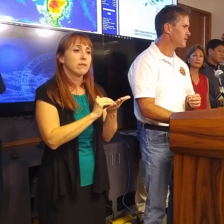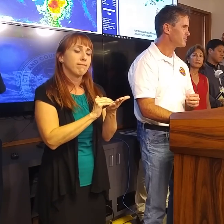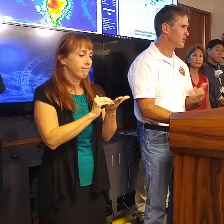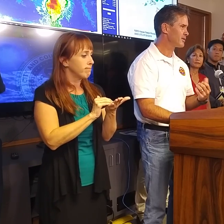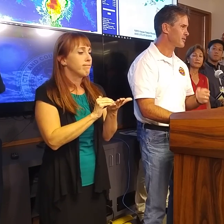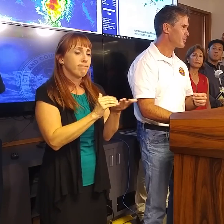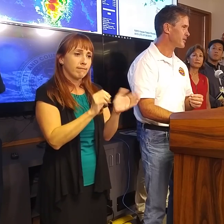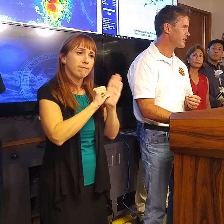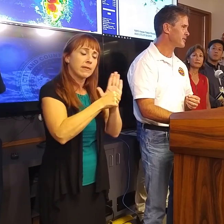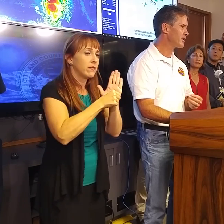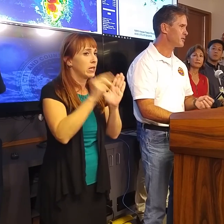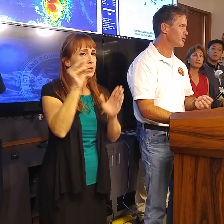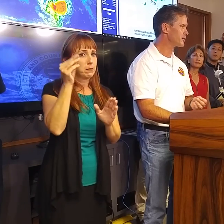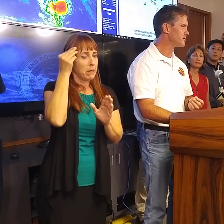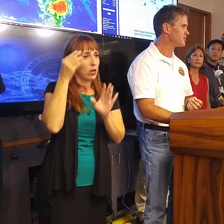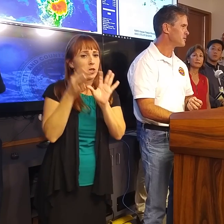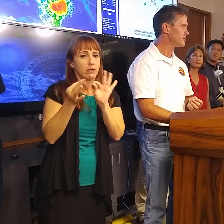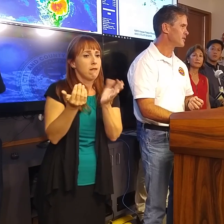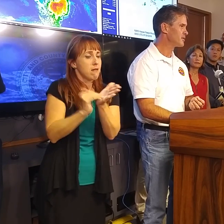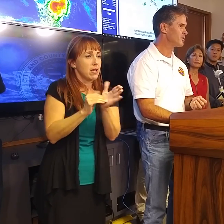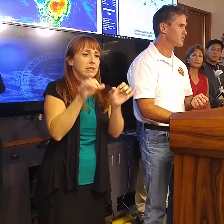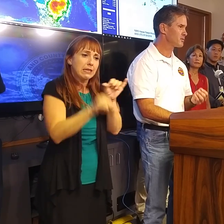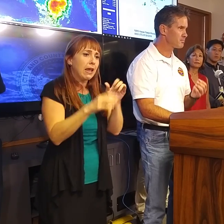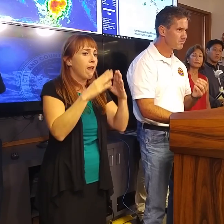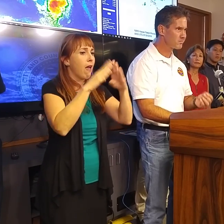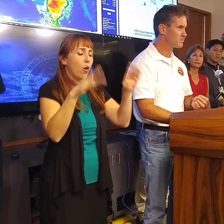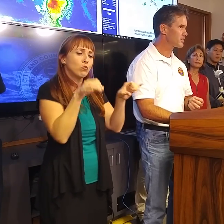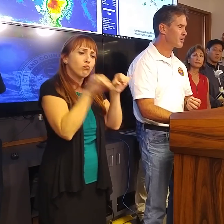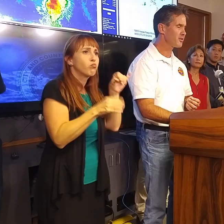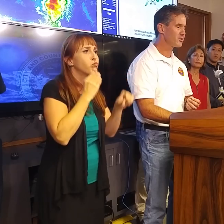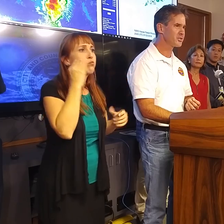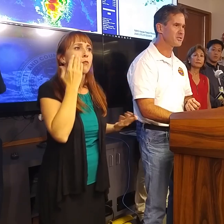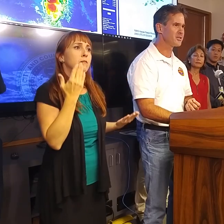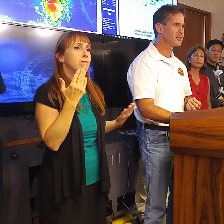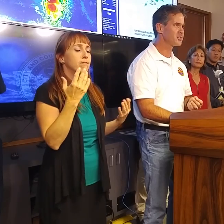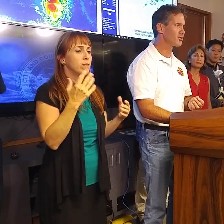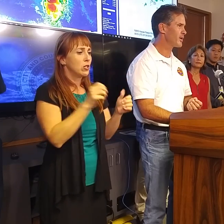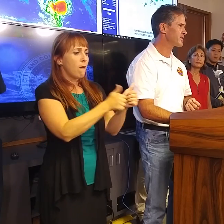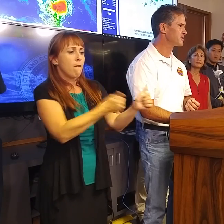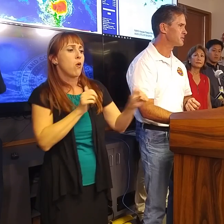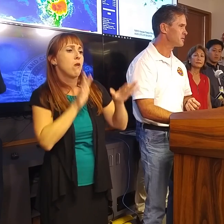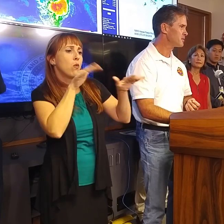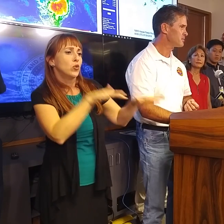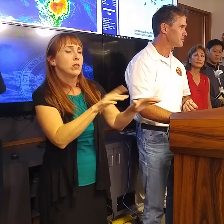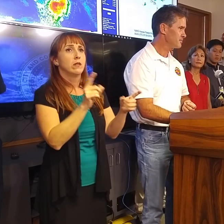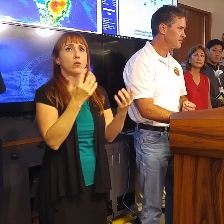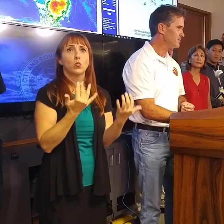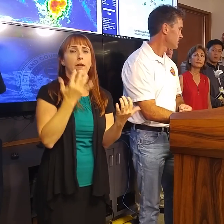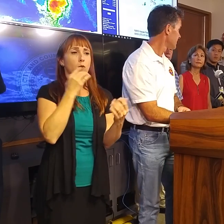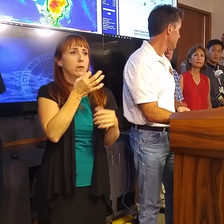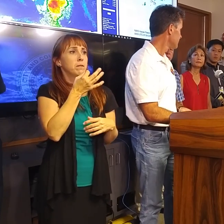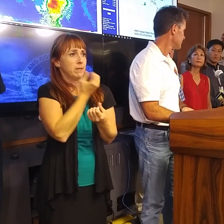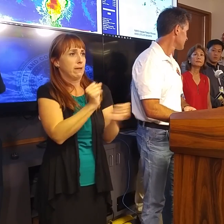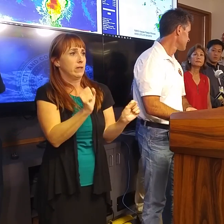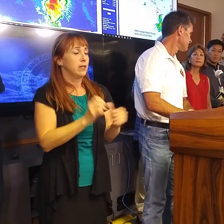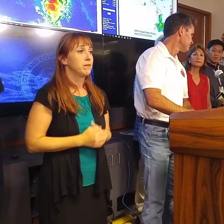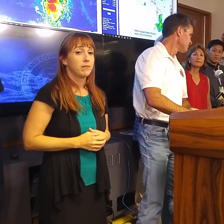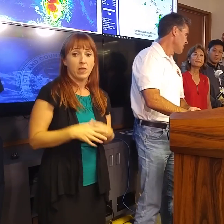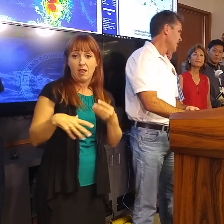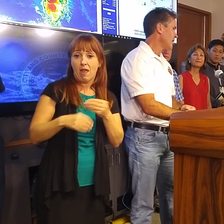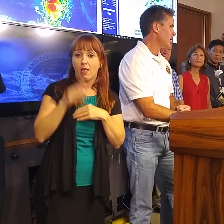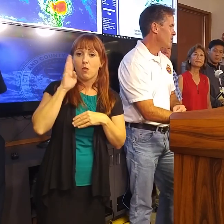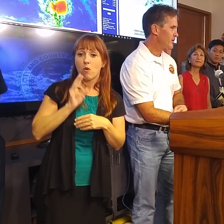stay, you know, like the mayor said, stay indoors. Stay out of the ocean until this storm passes. You want to talk about brown